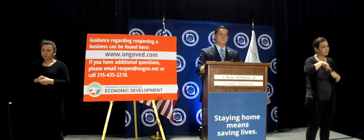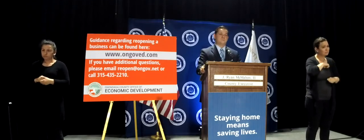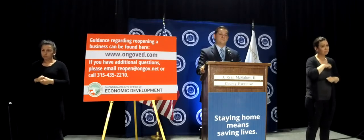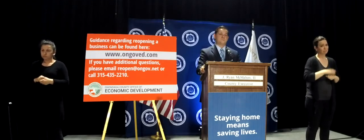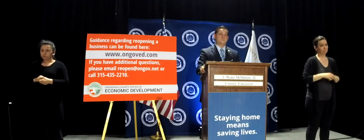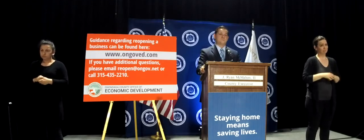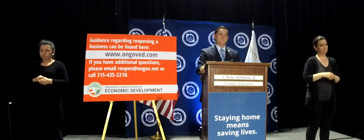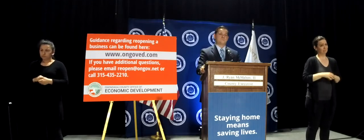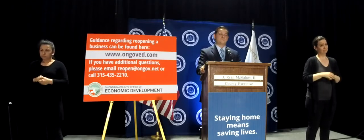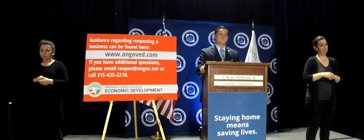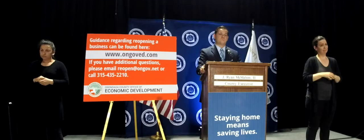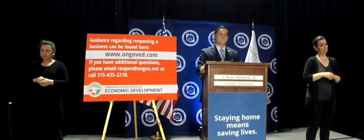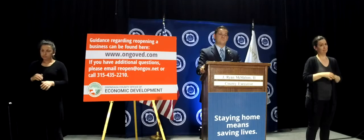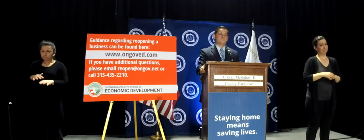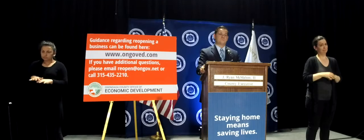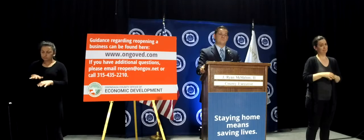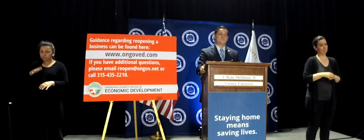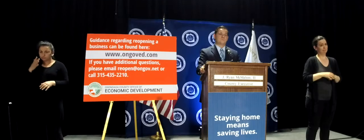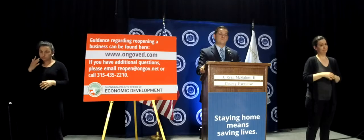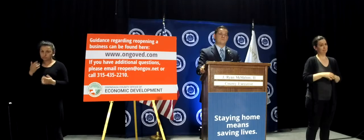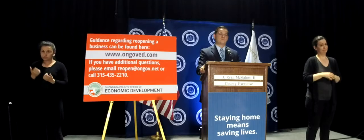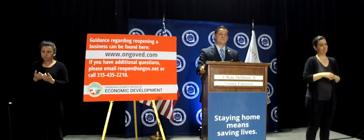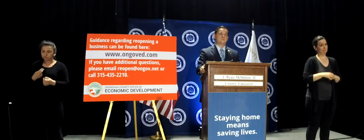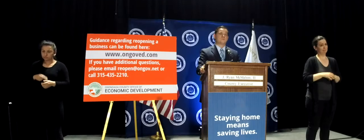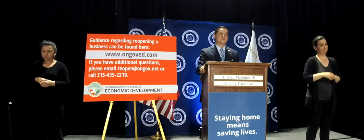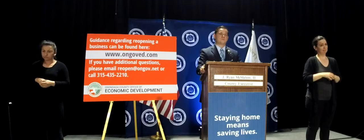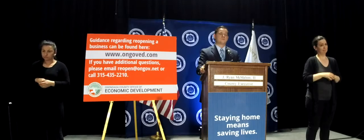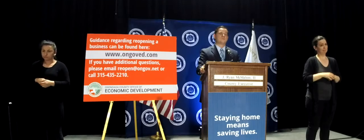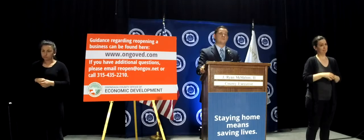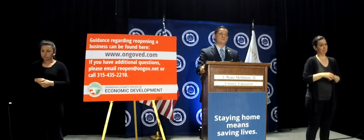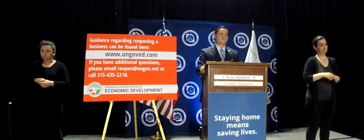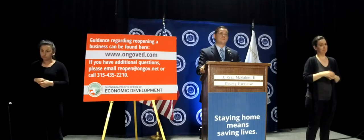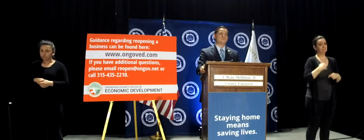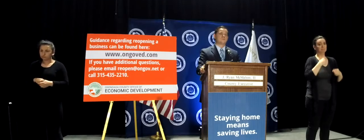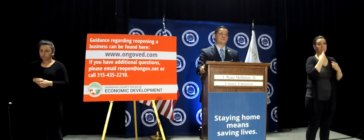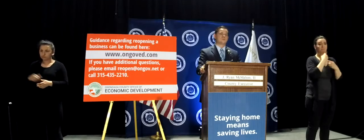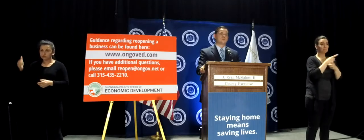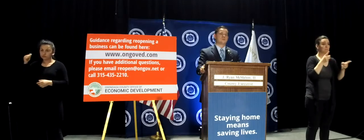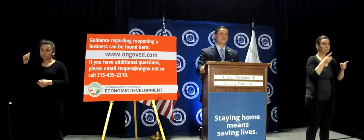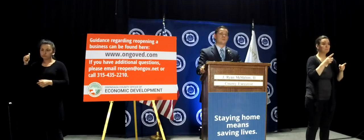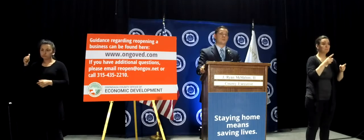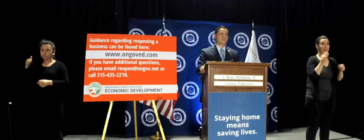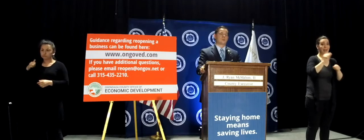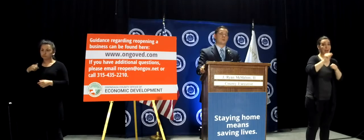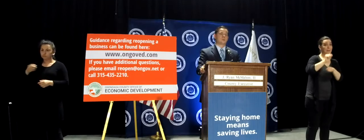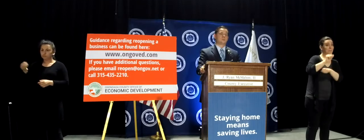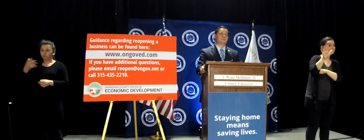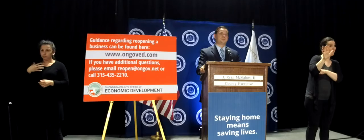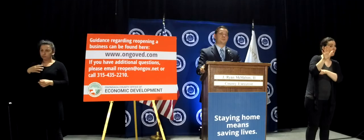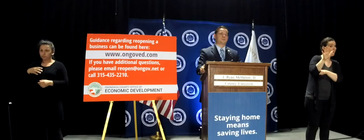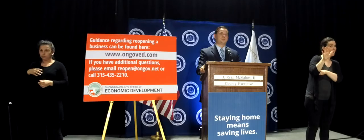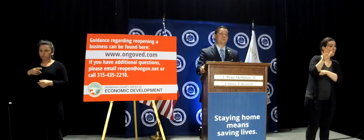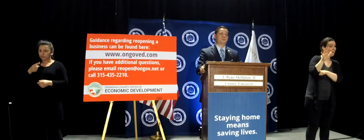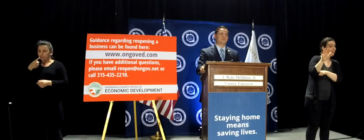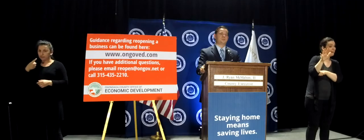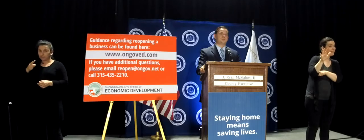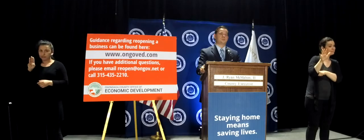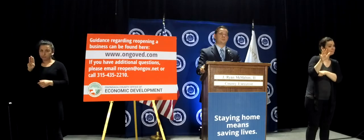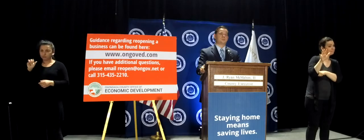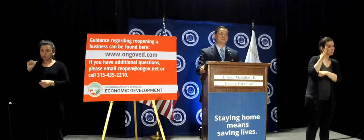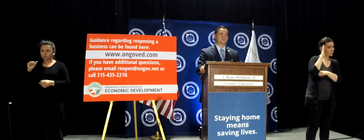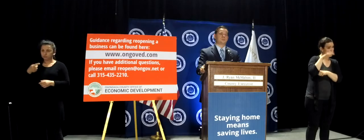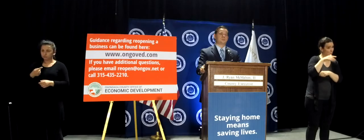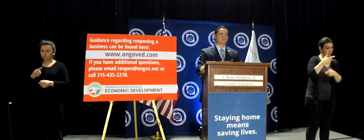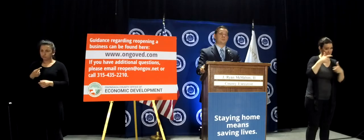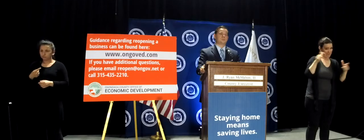asset. Going off the announcement yesterday that it is in fact Amazon that's going to be who's in that big warehouse in